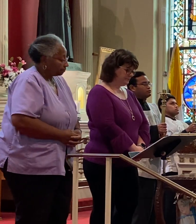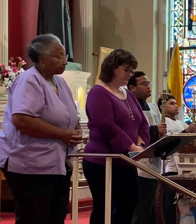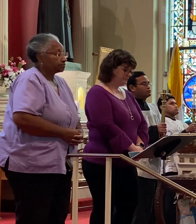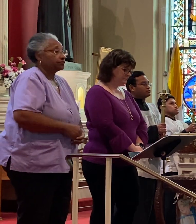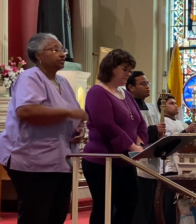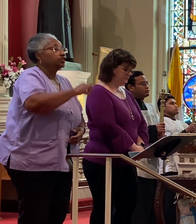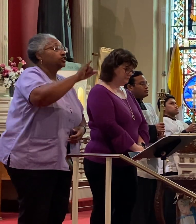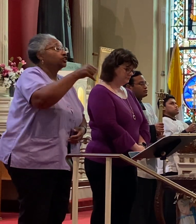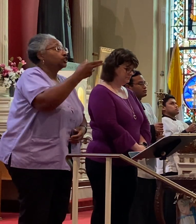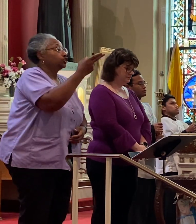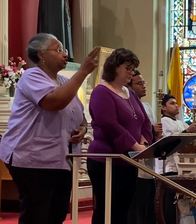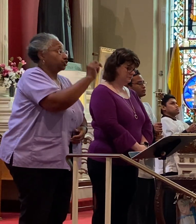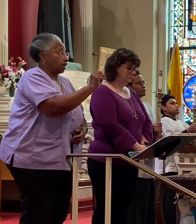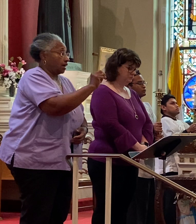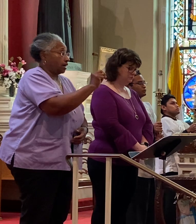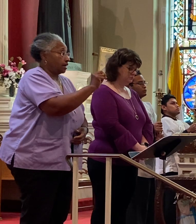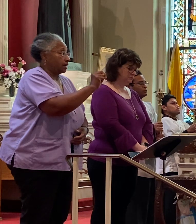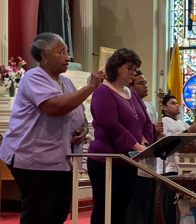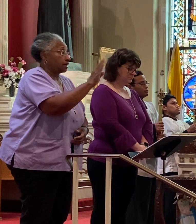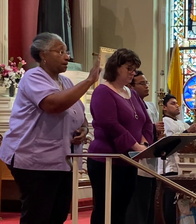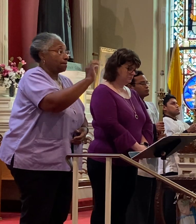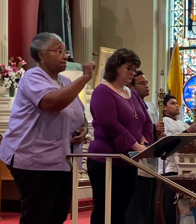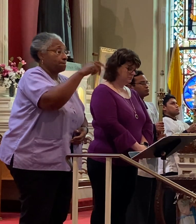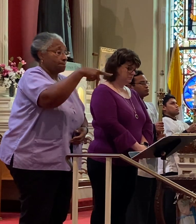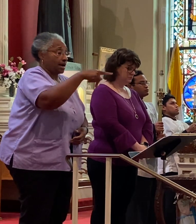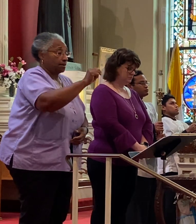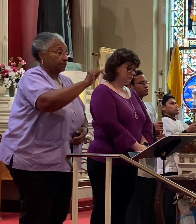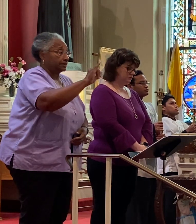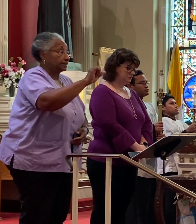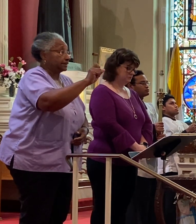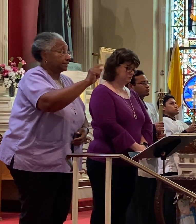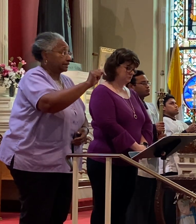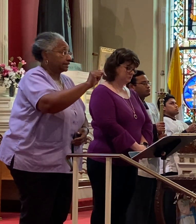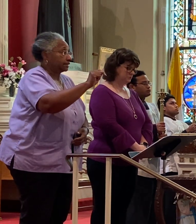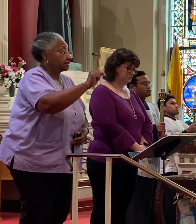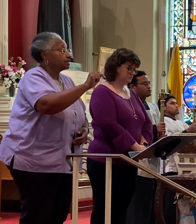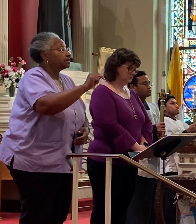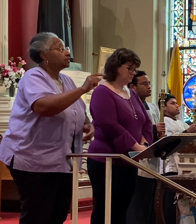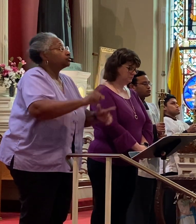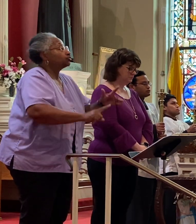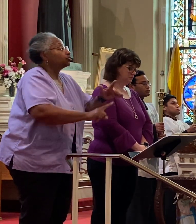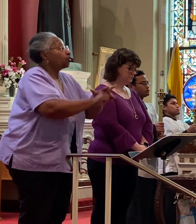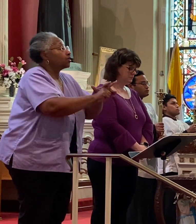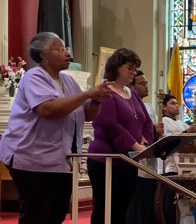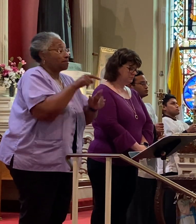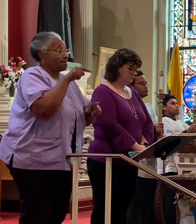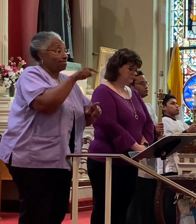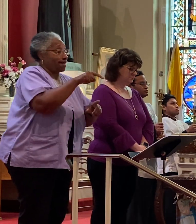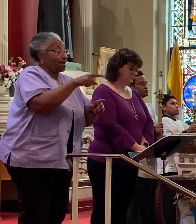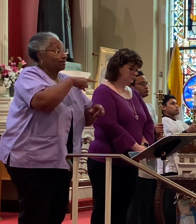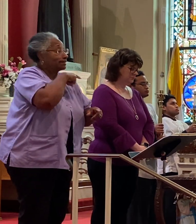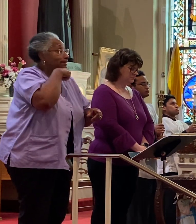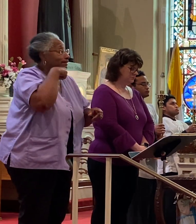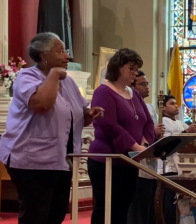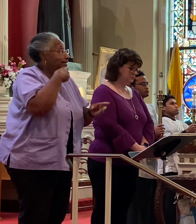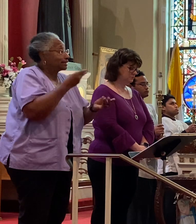John the Baptist appeared preaching in the desert of Judea and